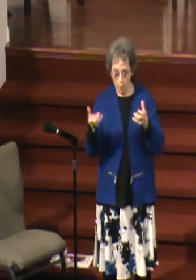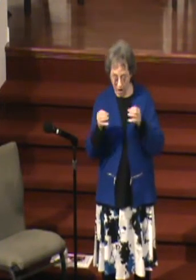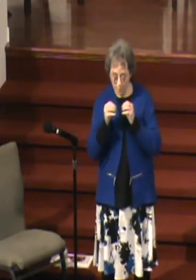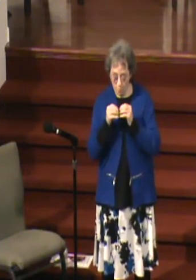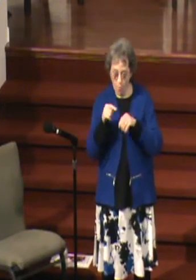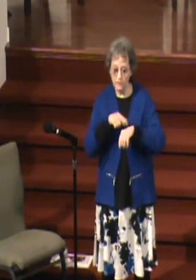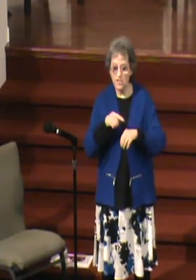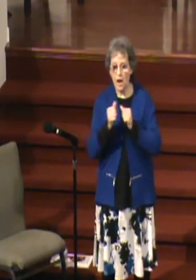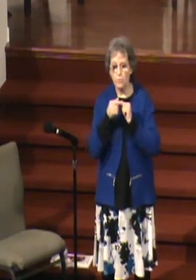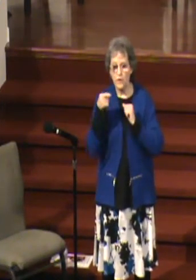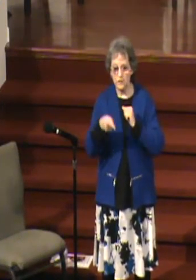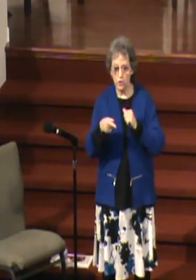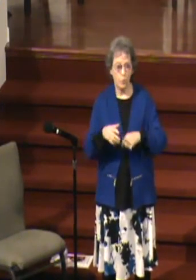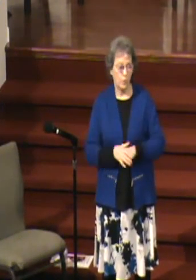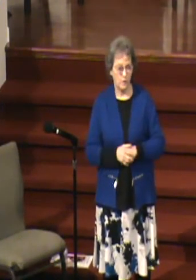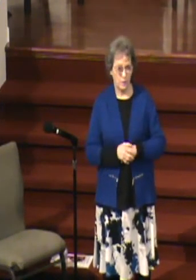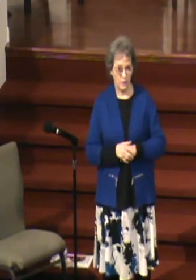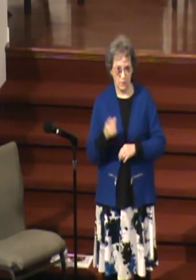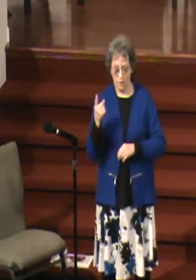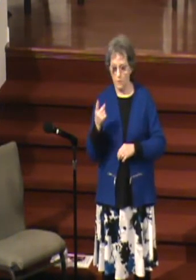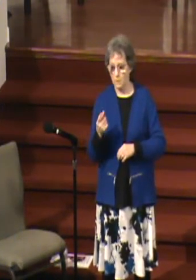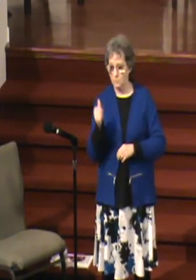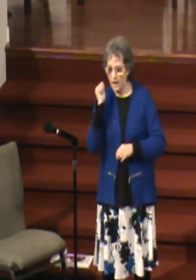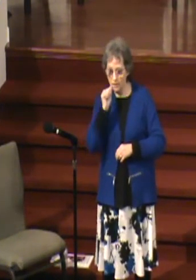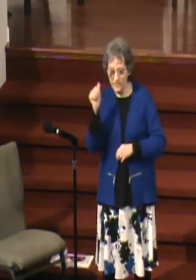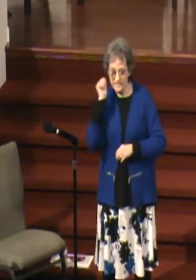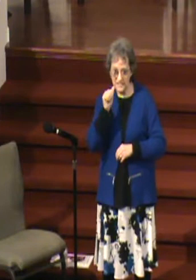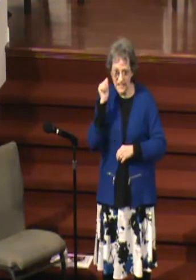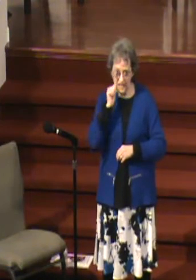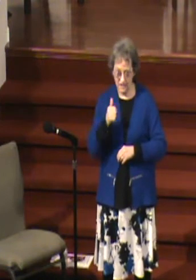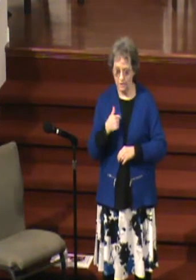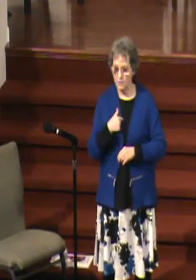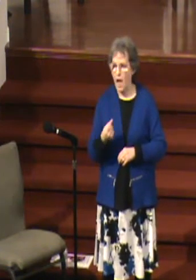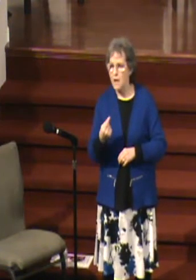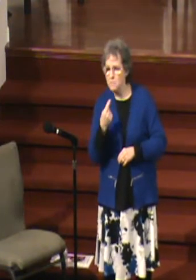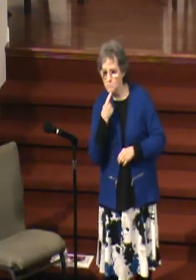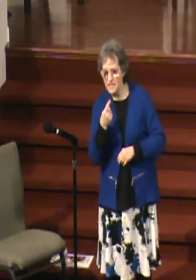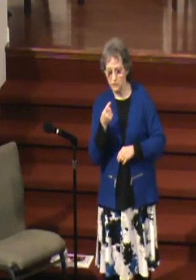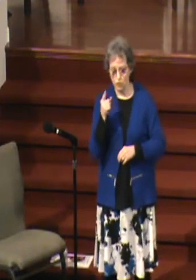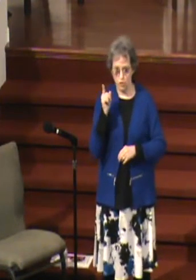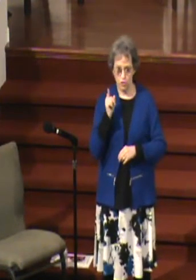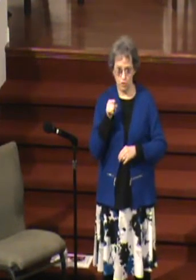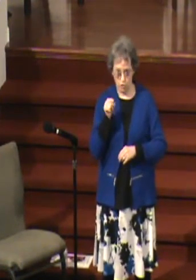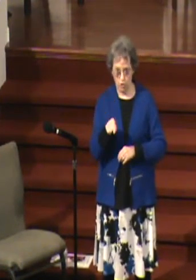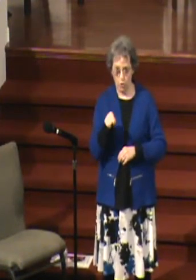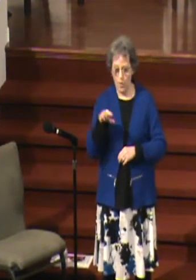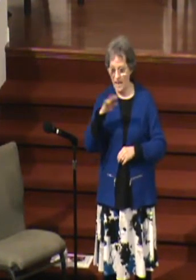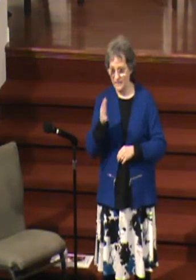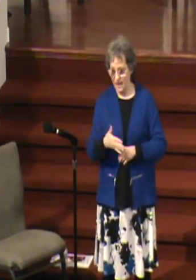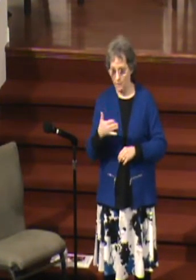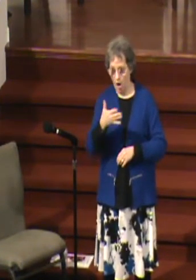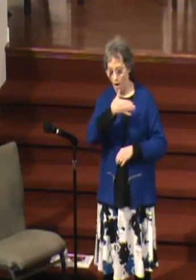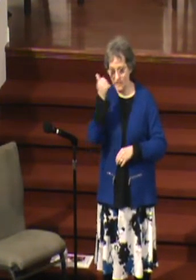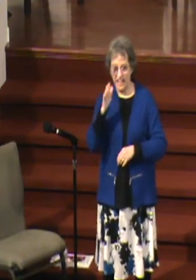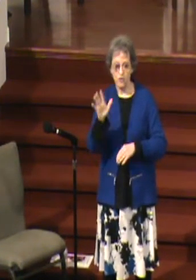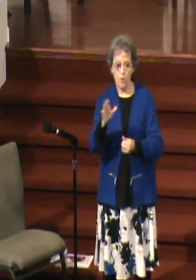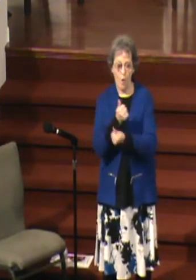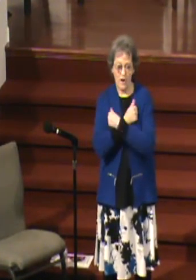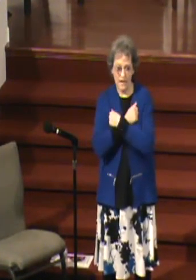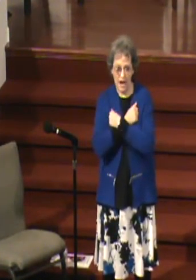you. One day at a time, I miss you. Never will I forget your love. Every day